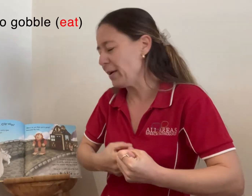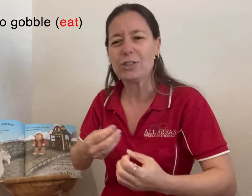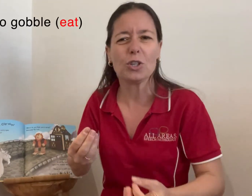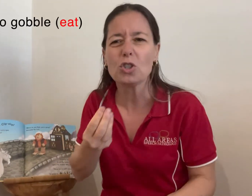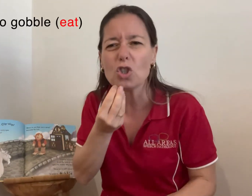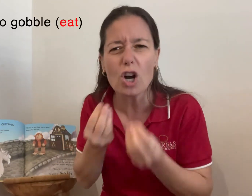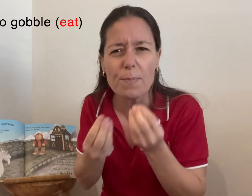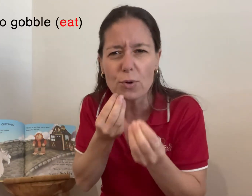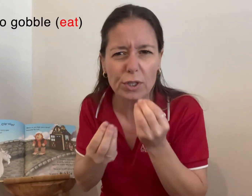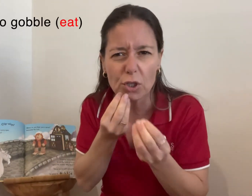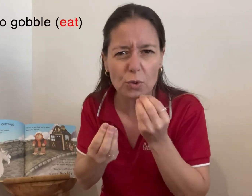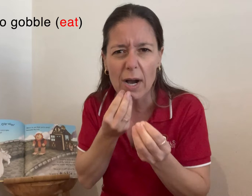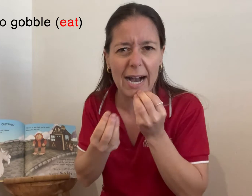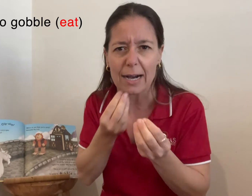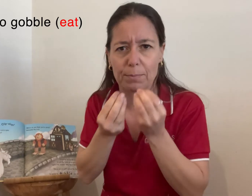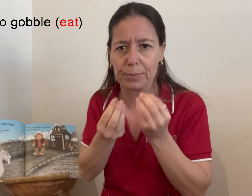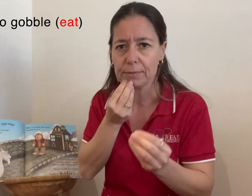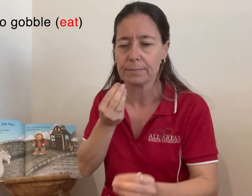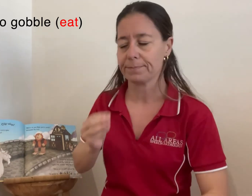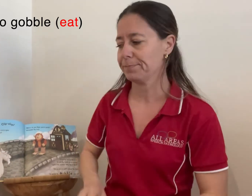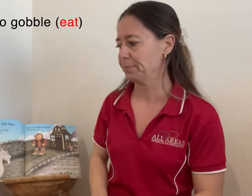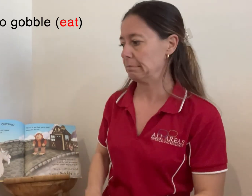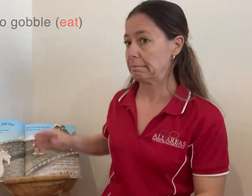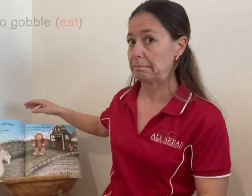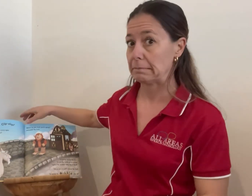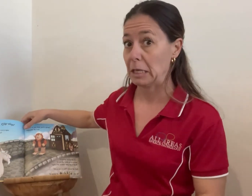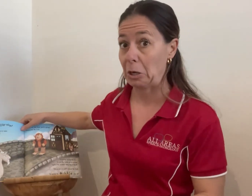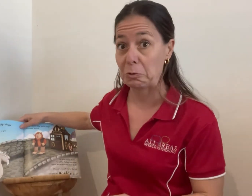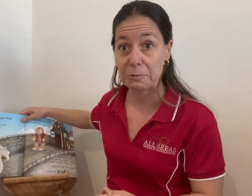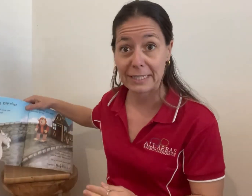to gobble you up. Oh dear.